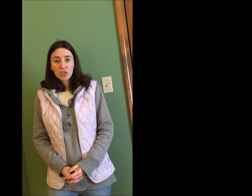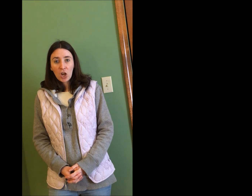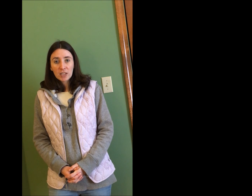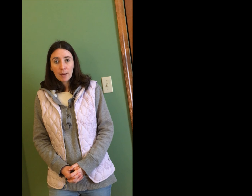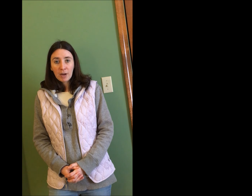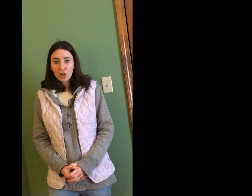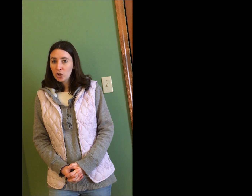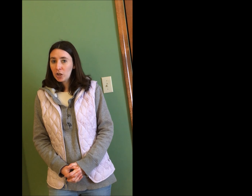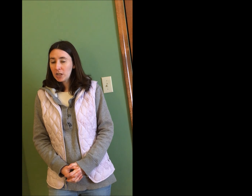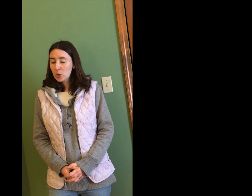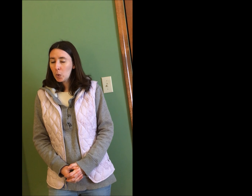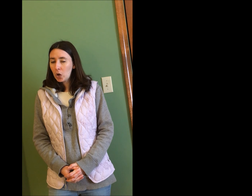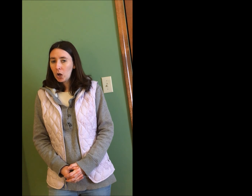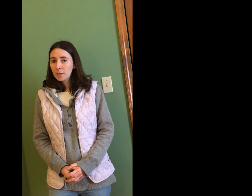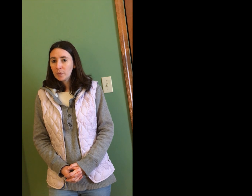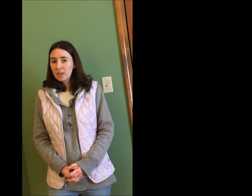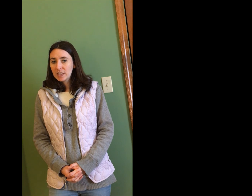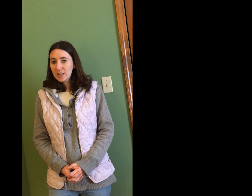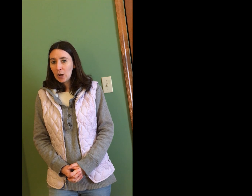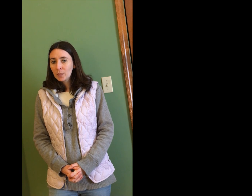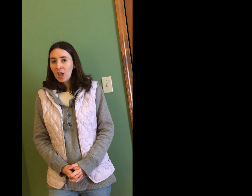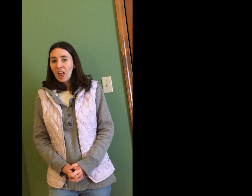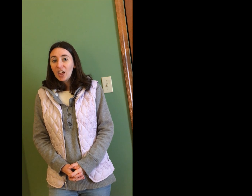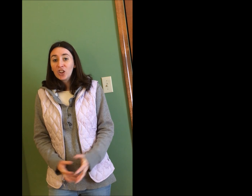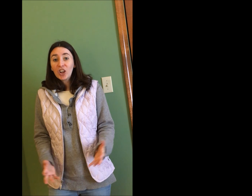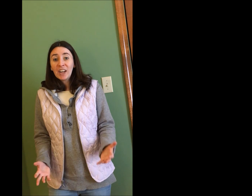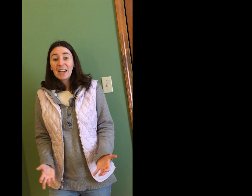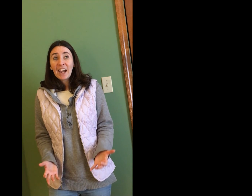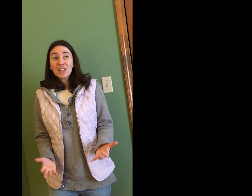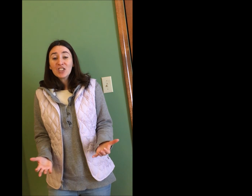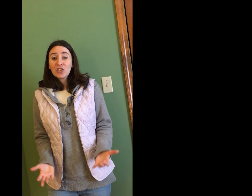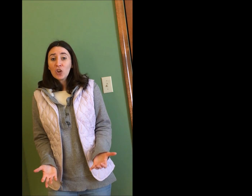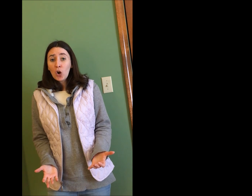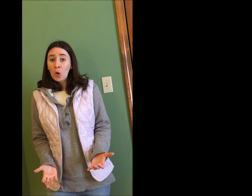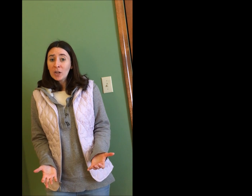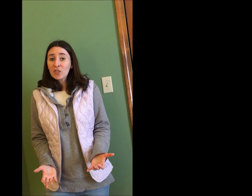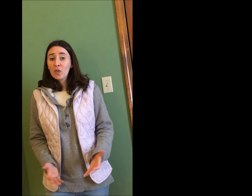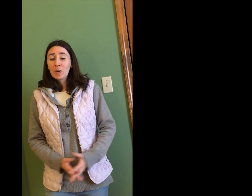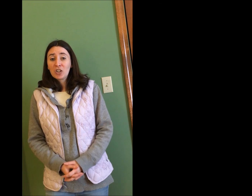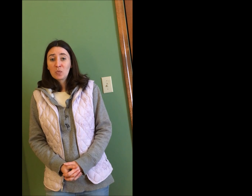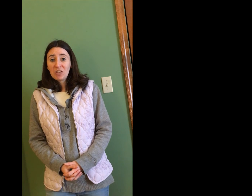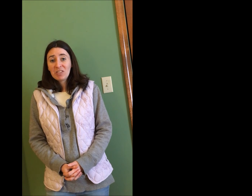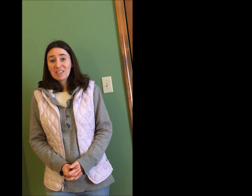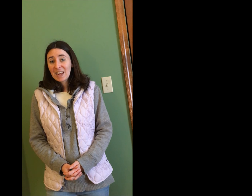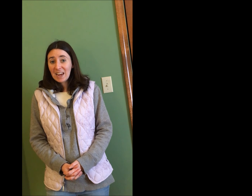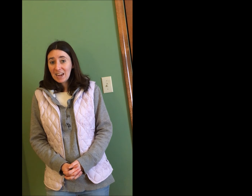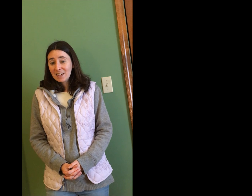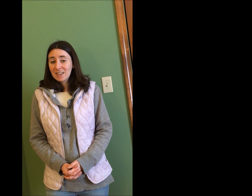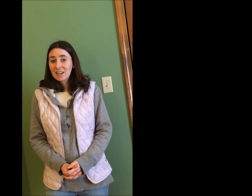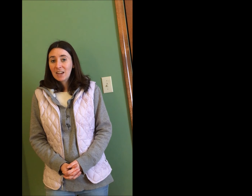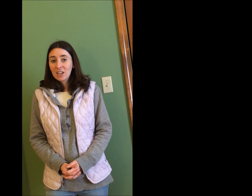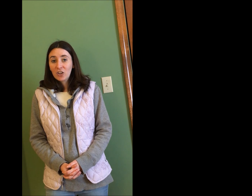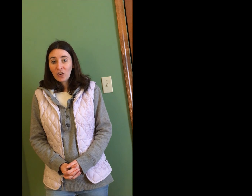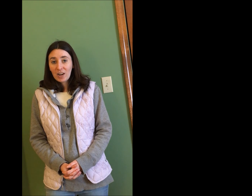songs that my children need to work on. So you're going to get so much information within this